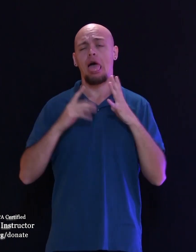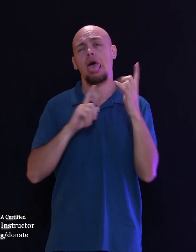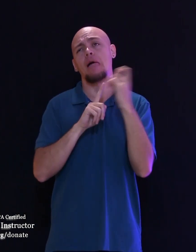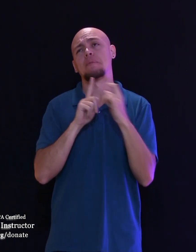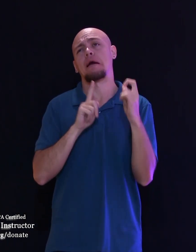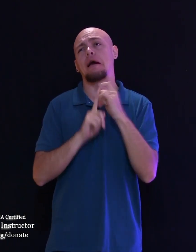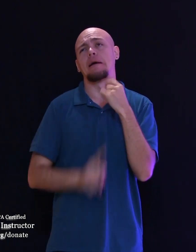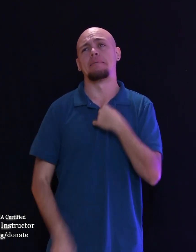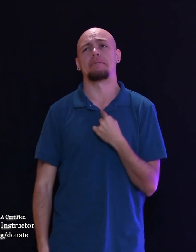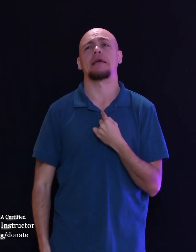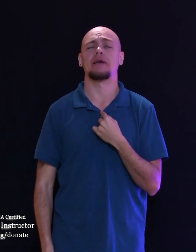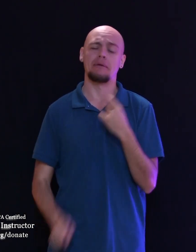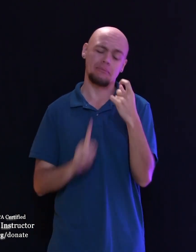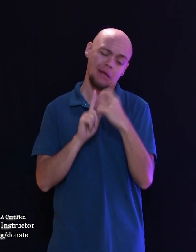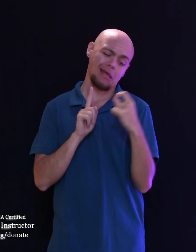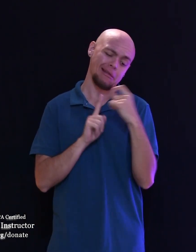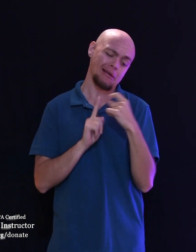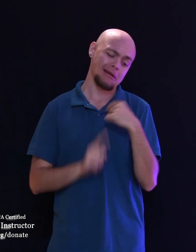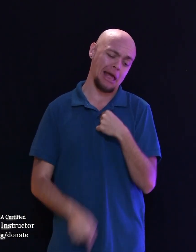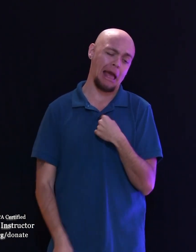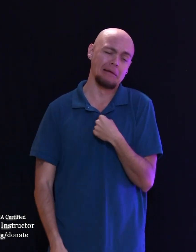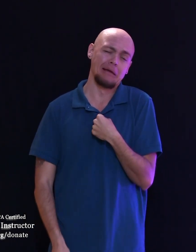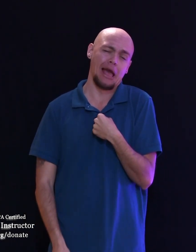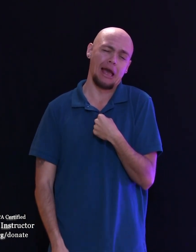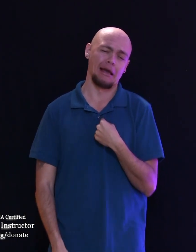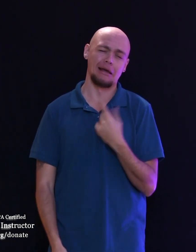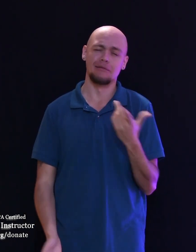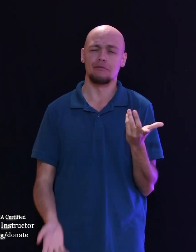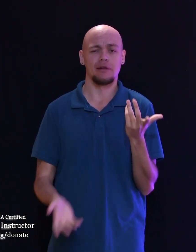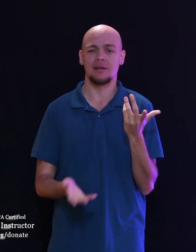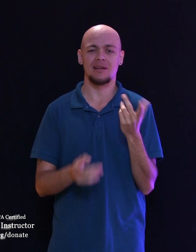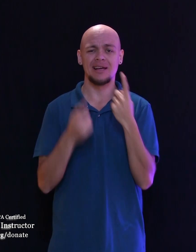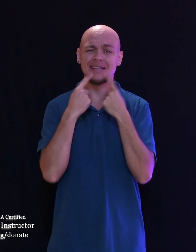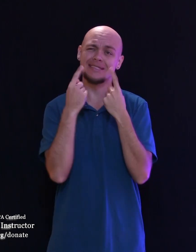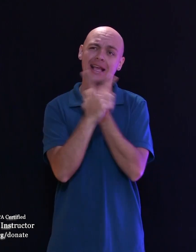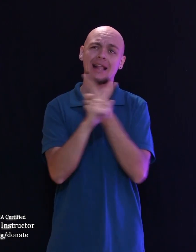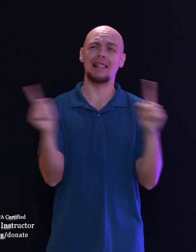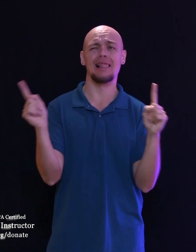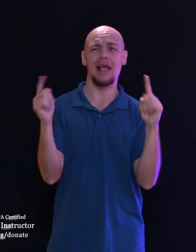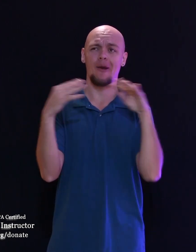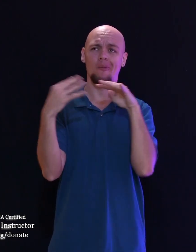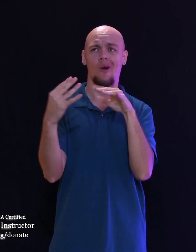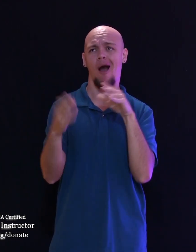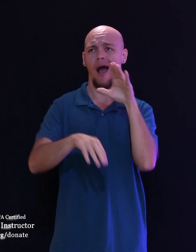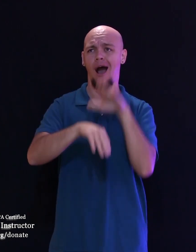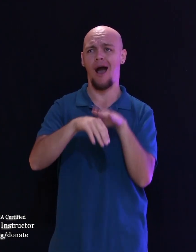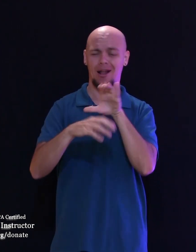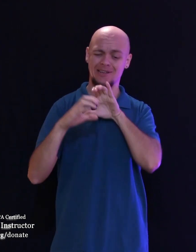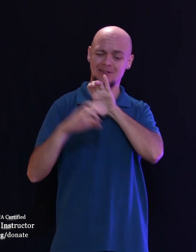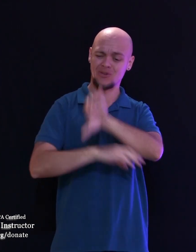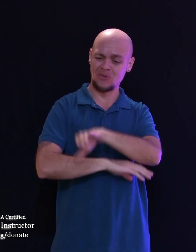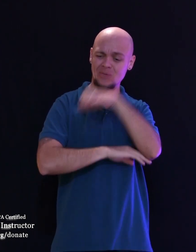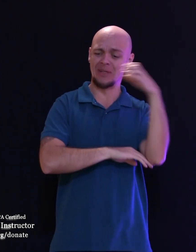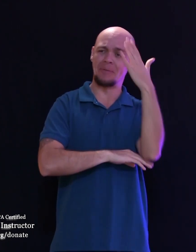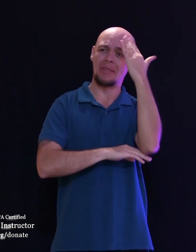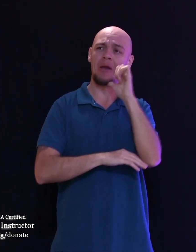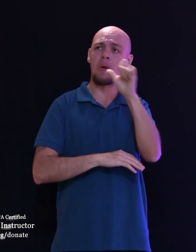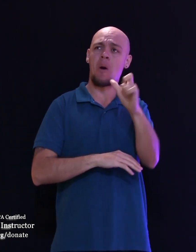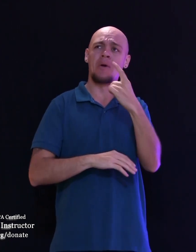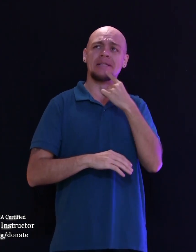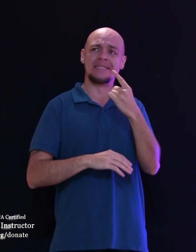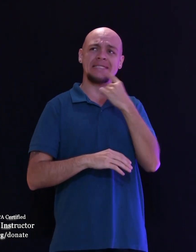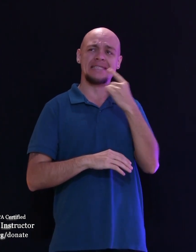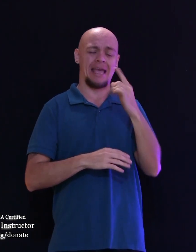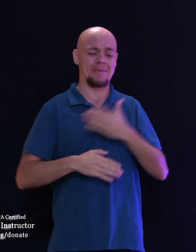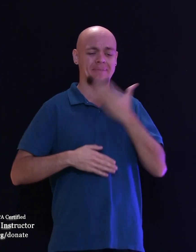persecution. They're persecuting me because they're declaring war on Christmas because they won't say Merry Christmas.